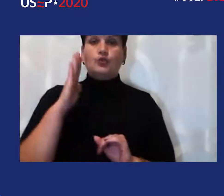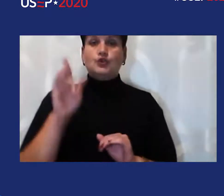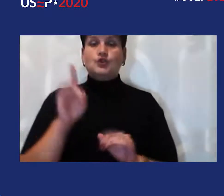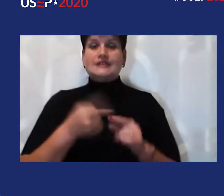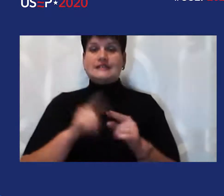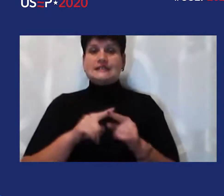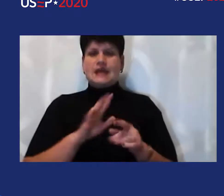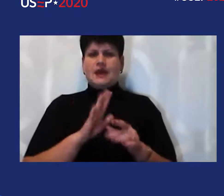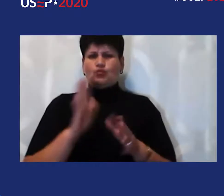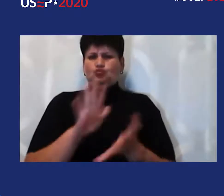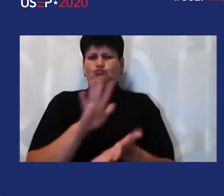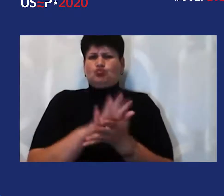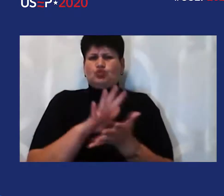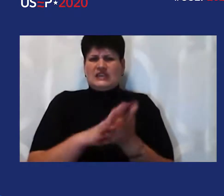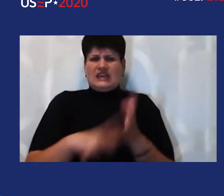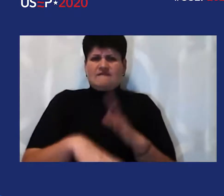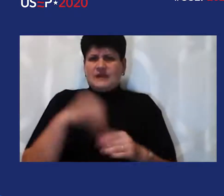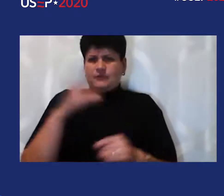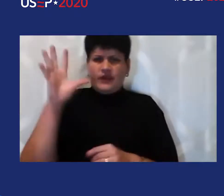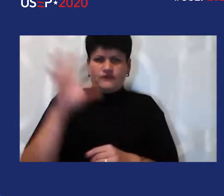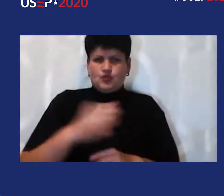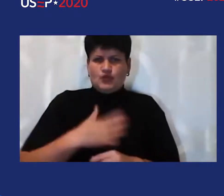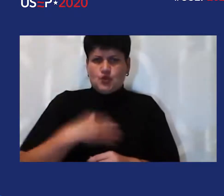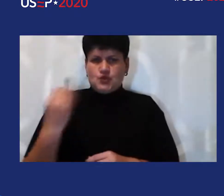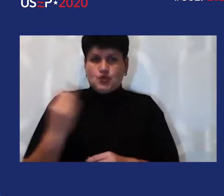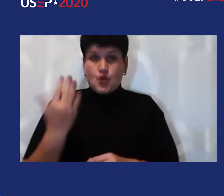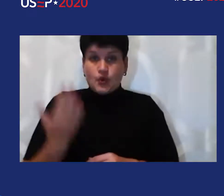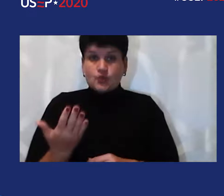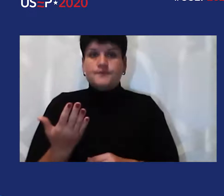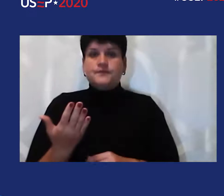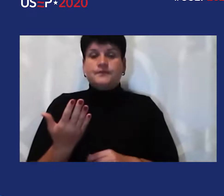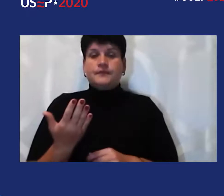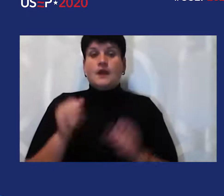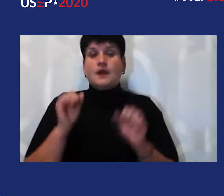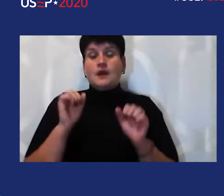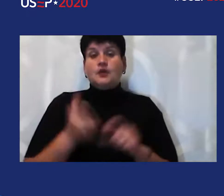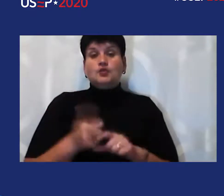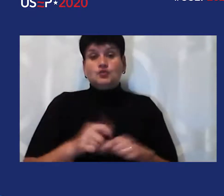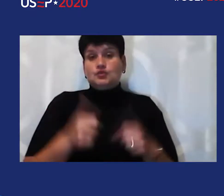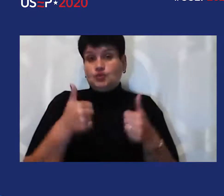the pandemic. We have heard that the local elections that